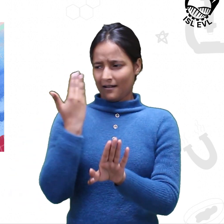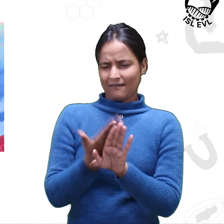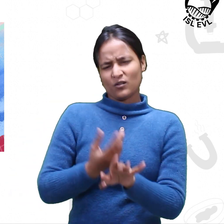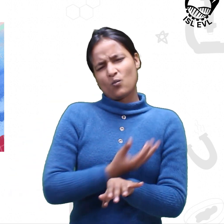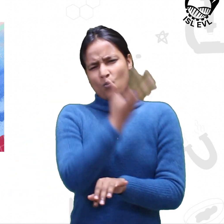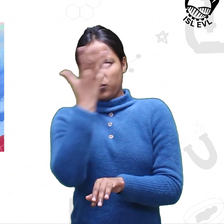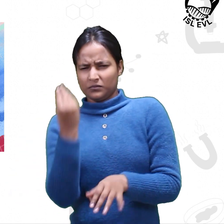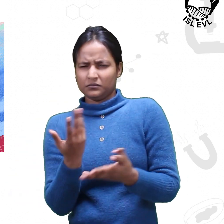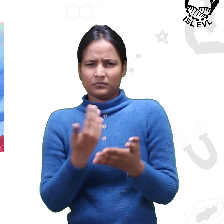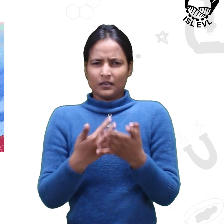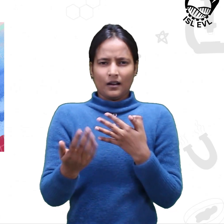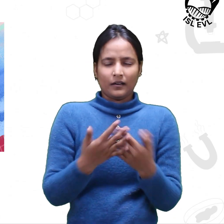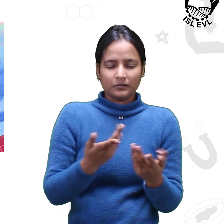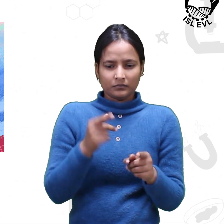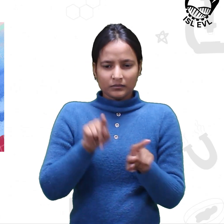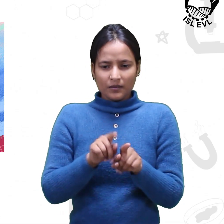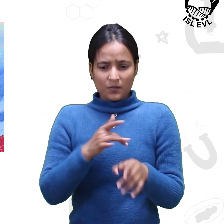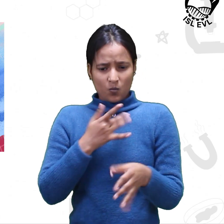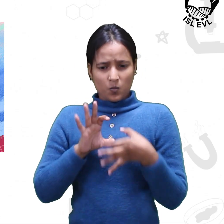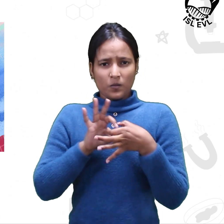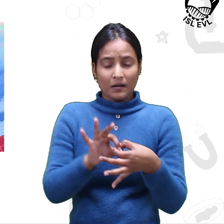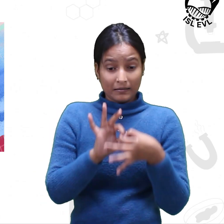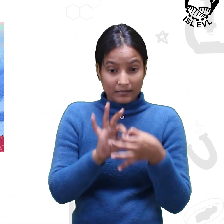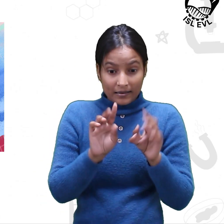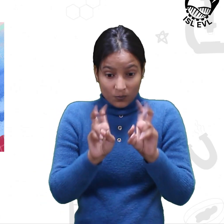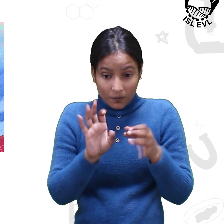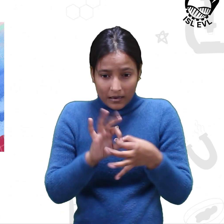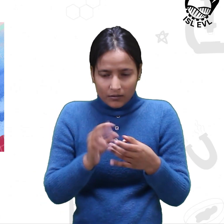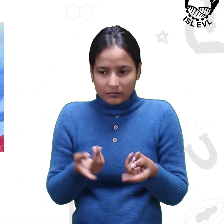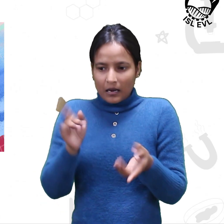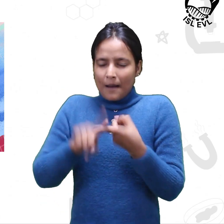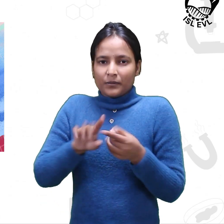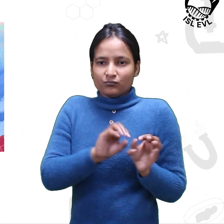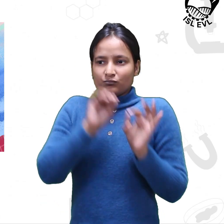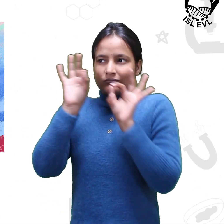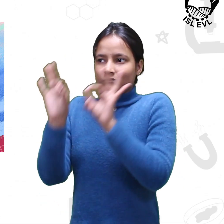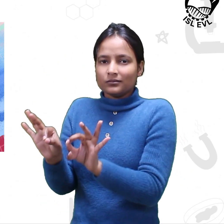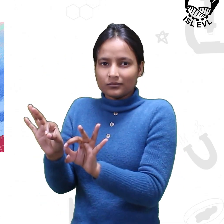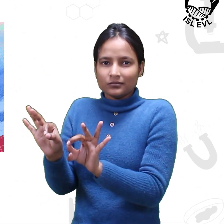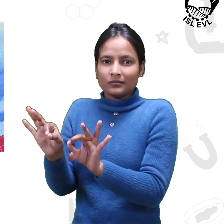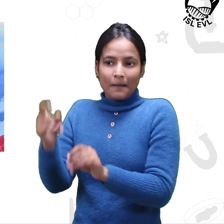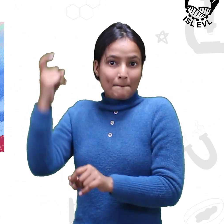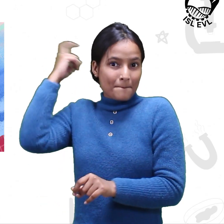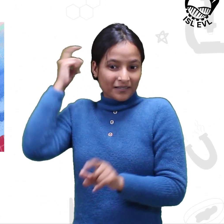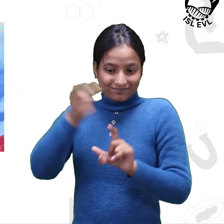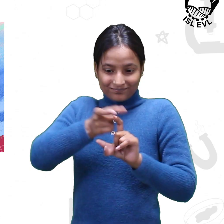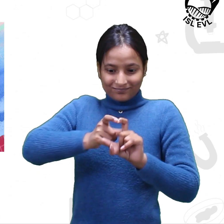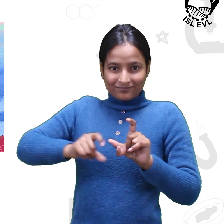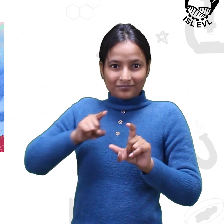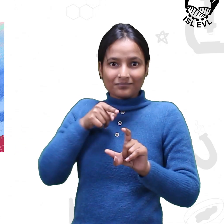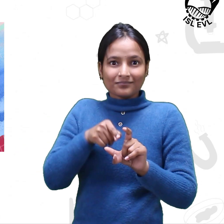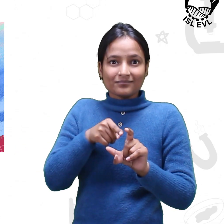remember events that were more emotional for us. The same thing happens in dreams as well. The same part of the brain, which